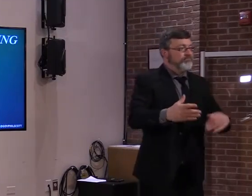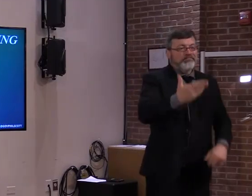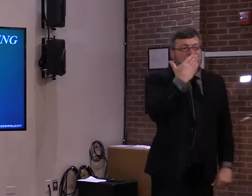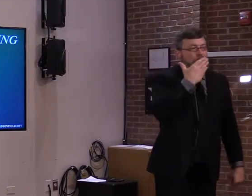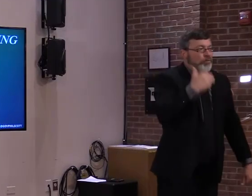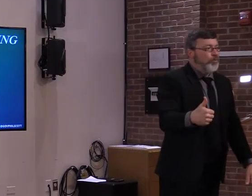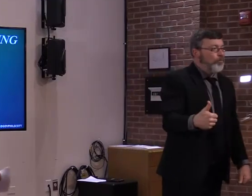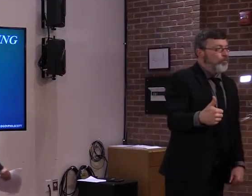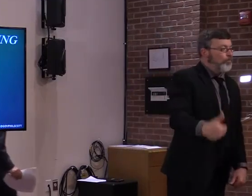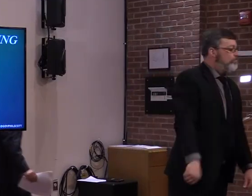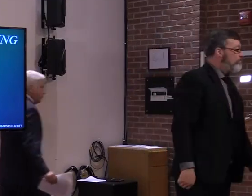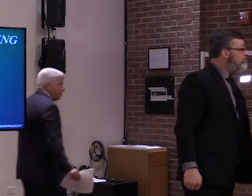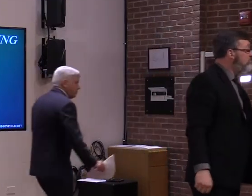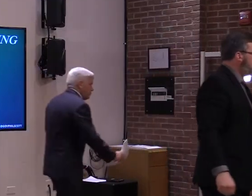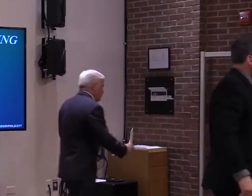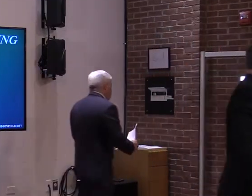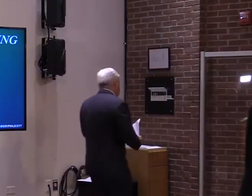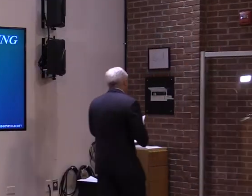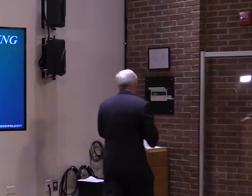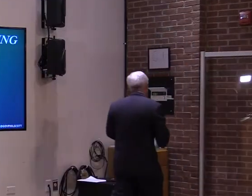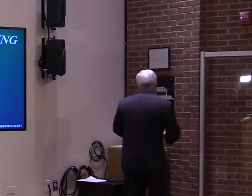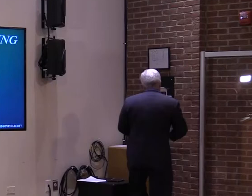Andrew McGregor, Caledonian Record.